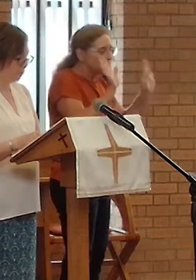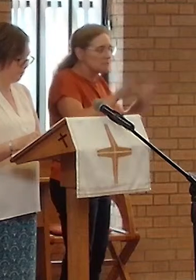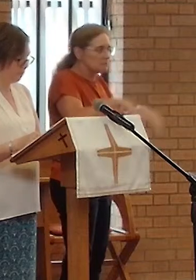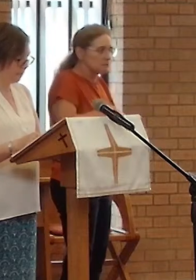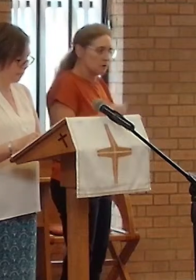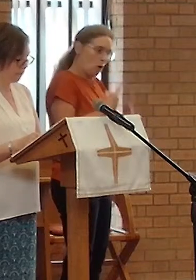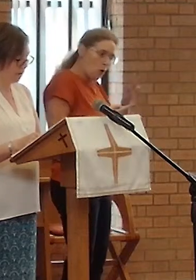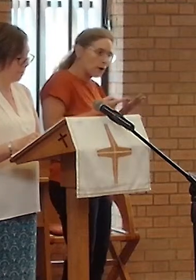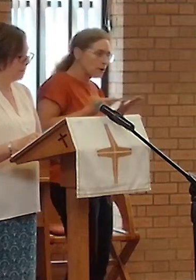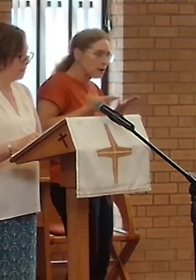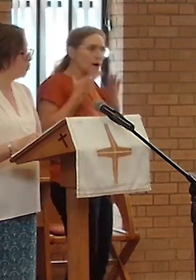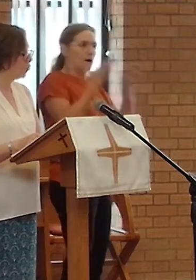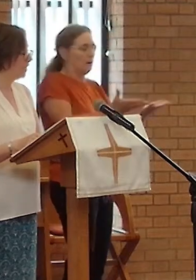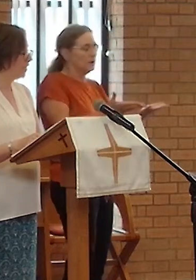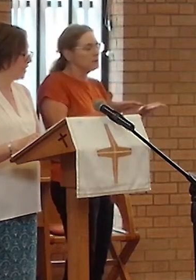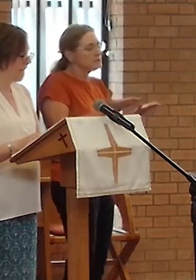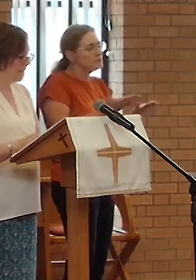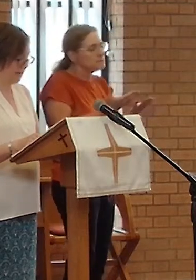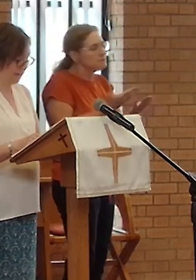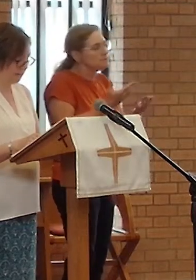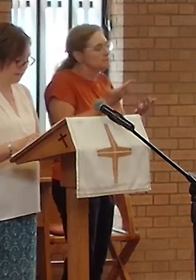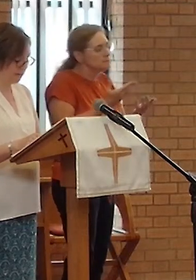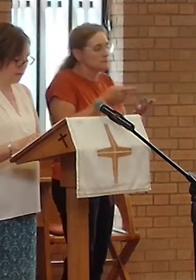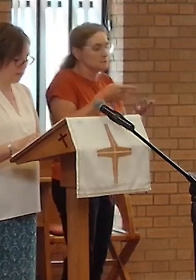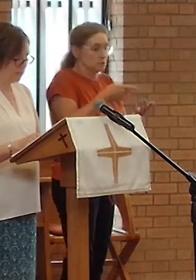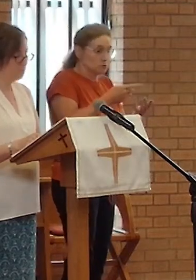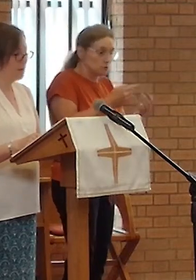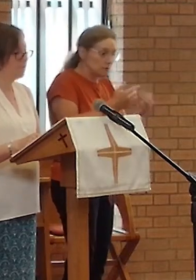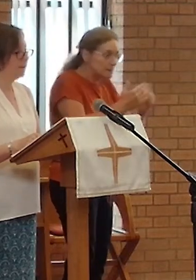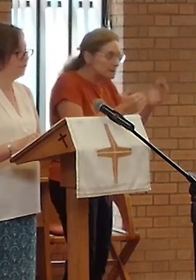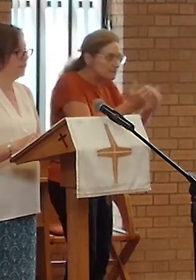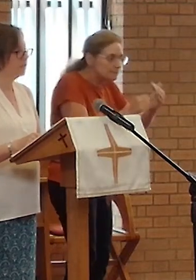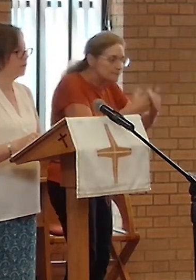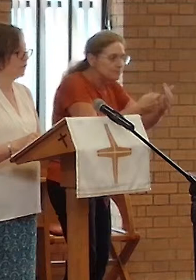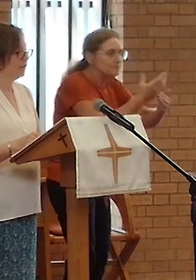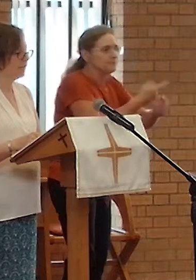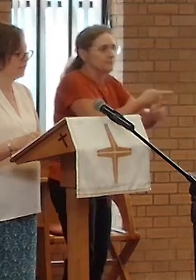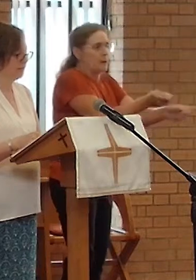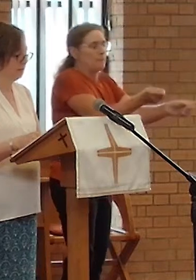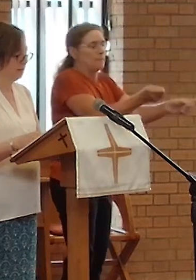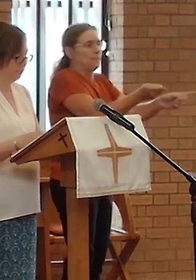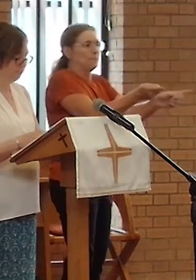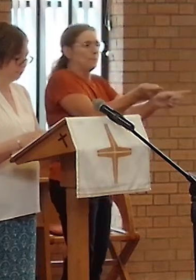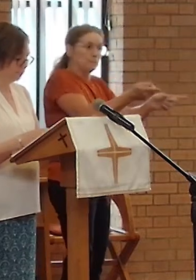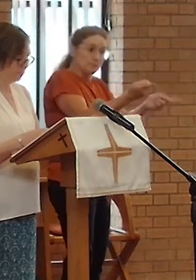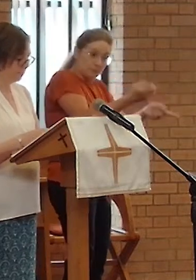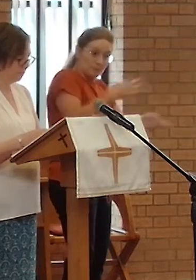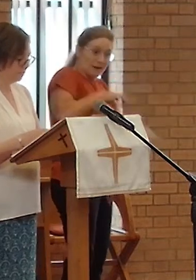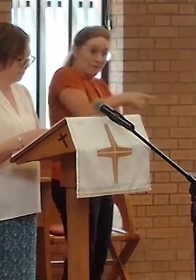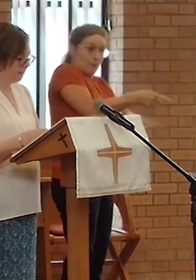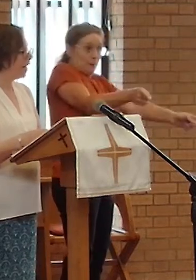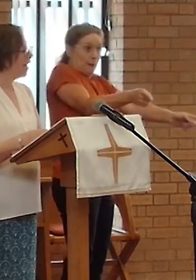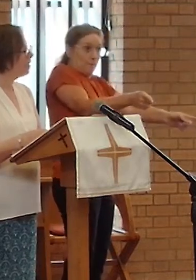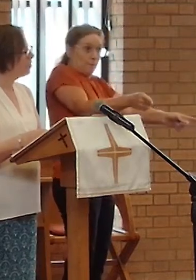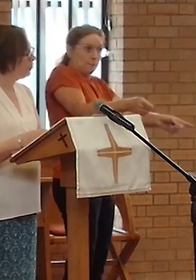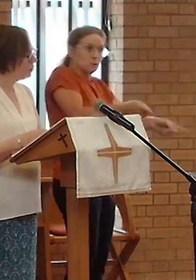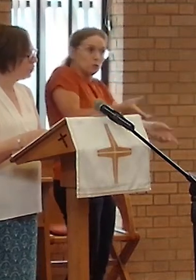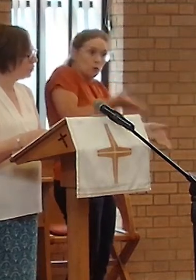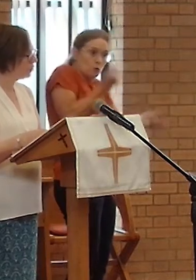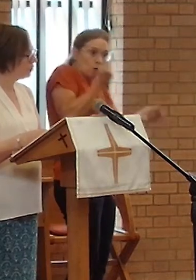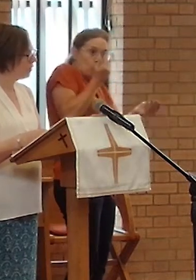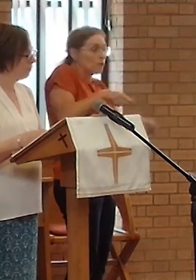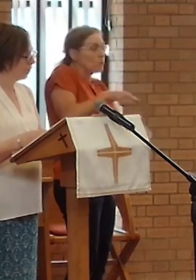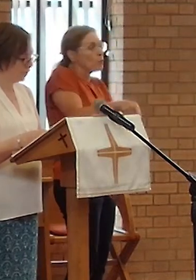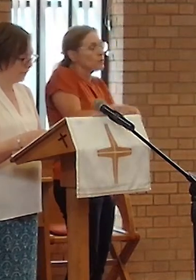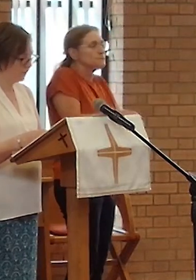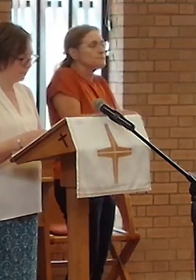building others up according to their needs, that it may benefit those who listen. And do not